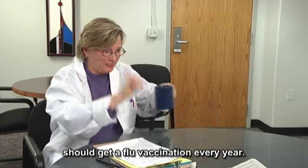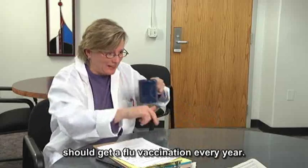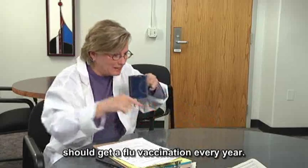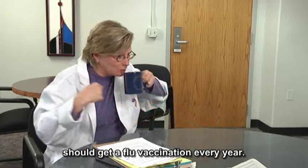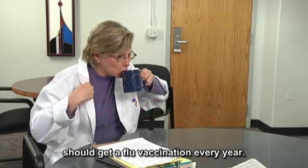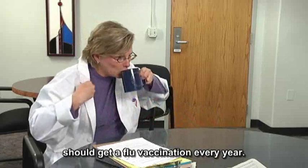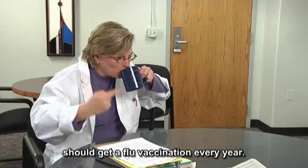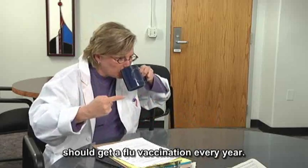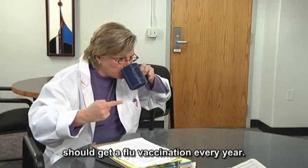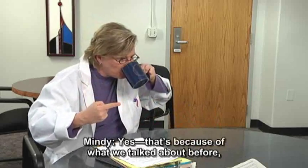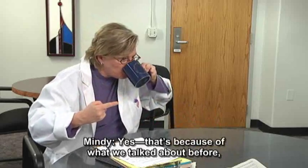Yes.